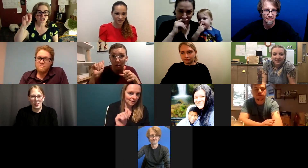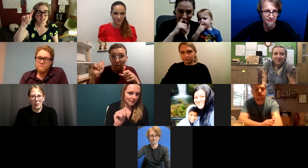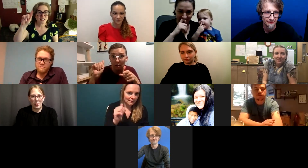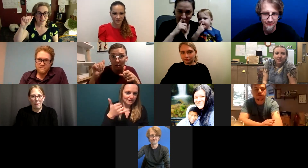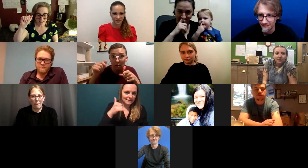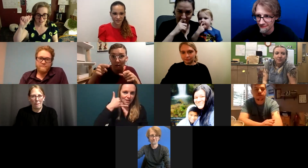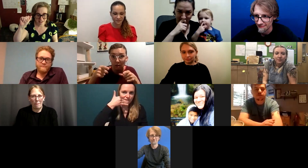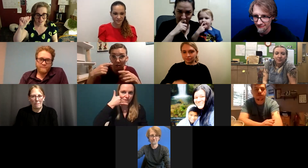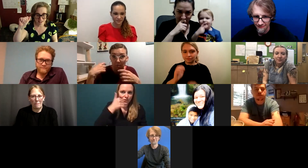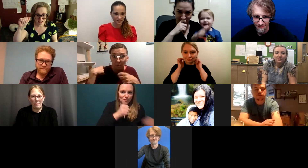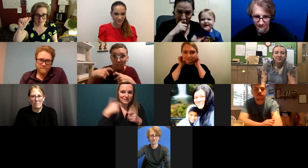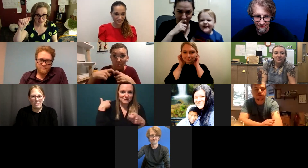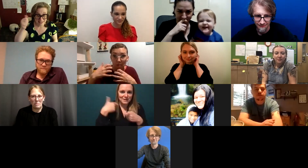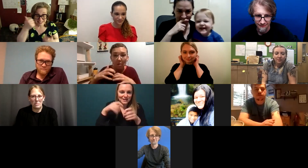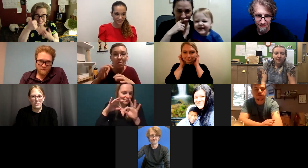Shanta.